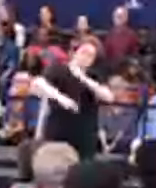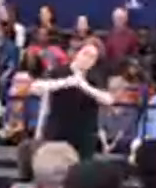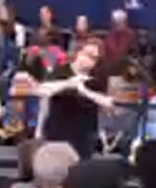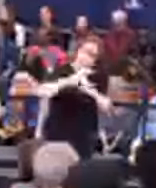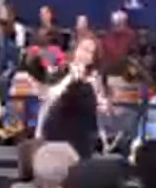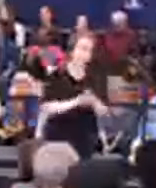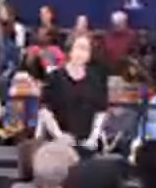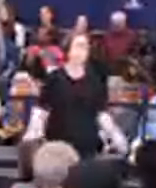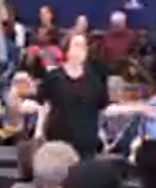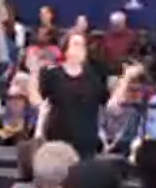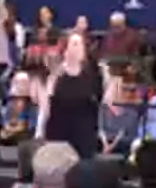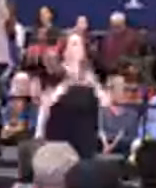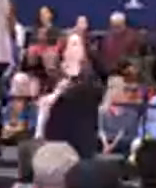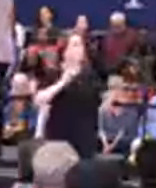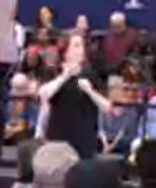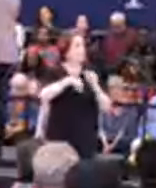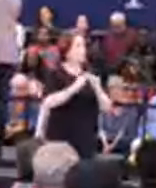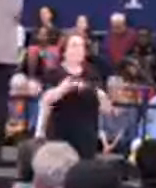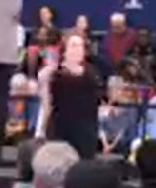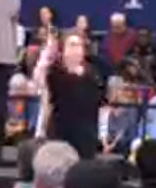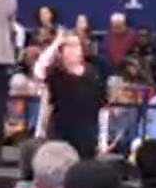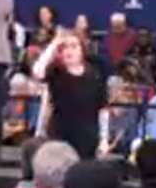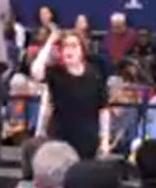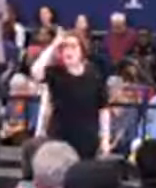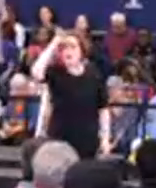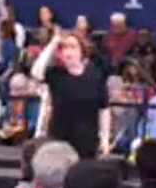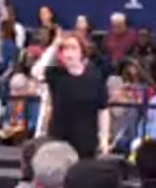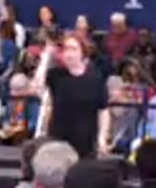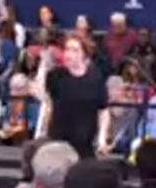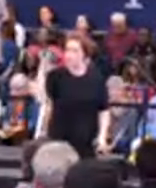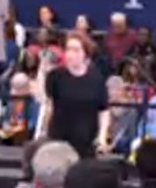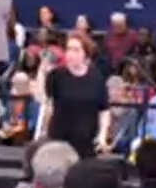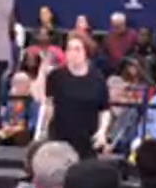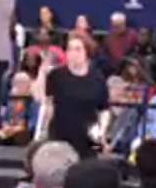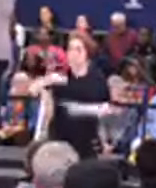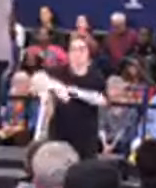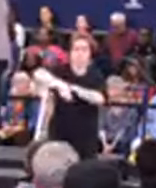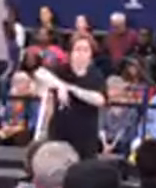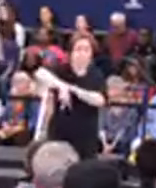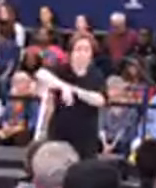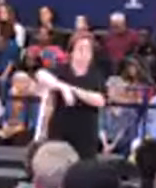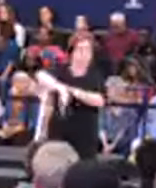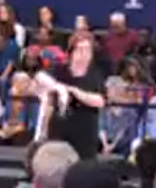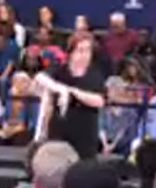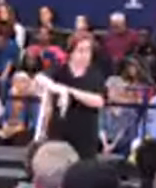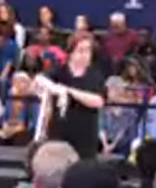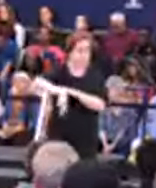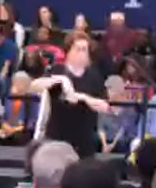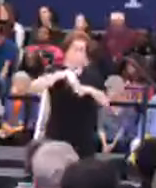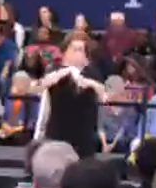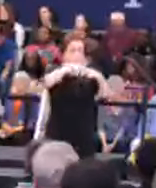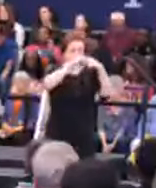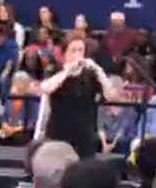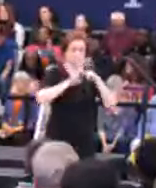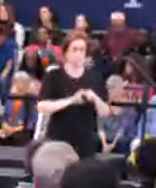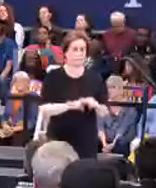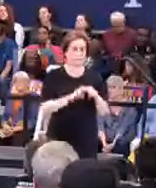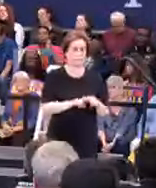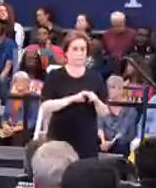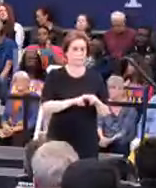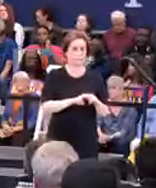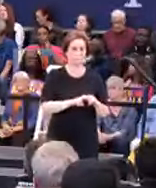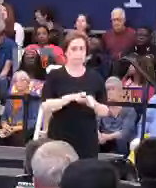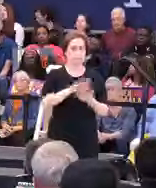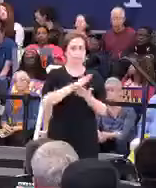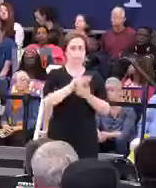story about a father who tonight, at midnight, will be sitting at his kitchen